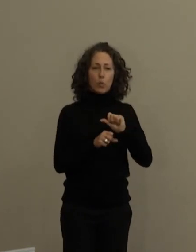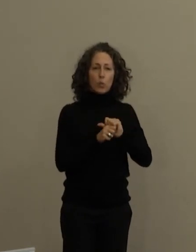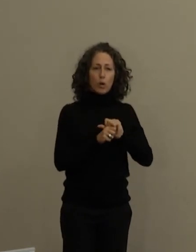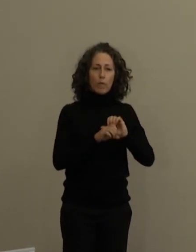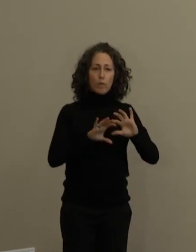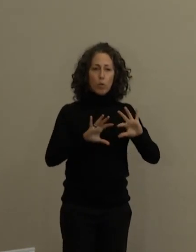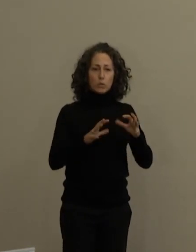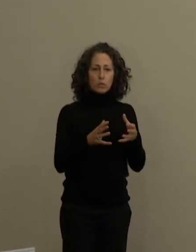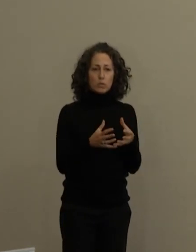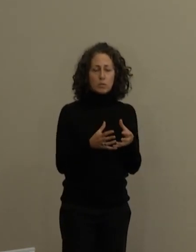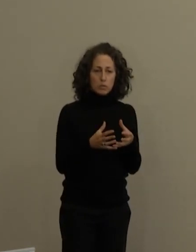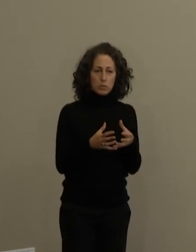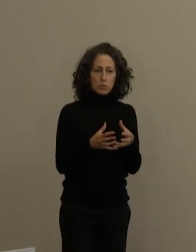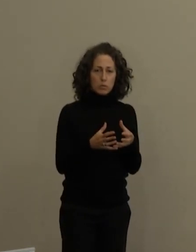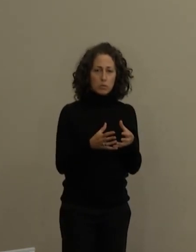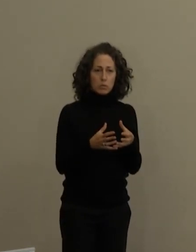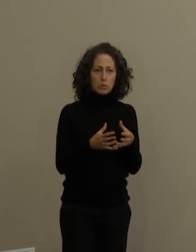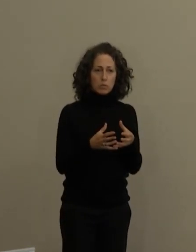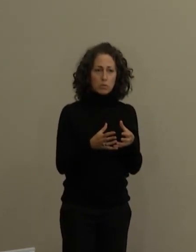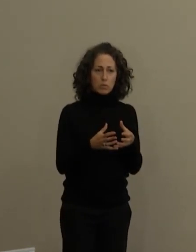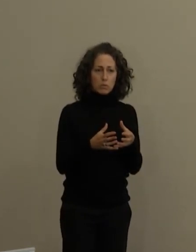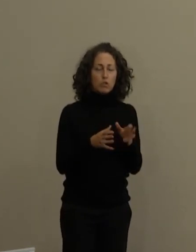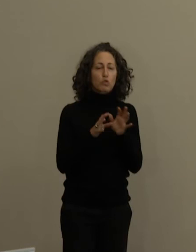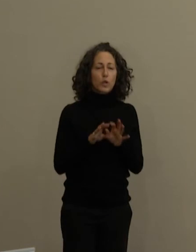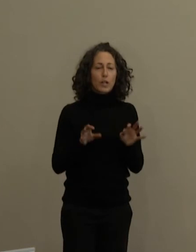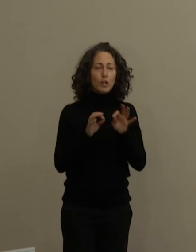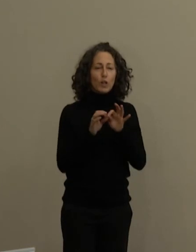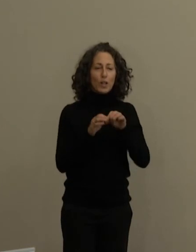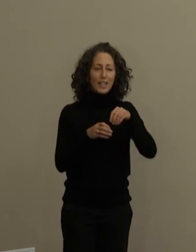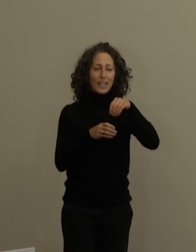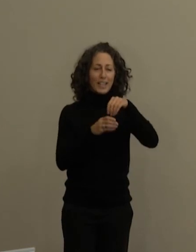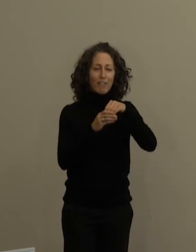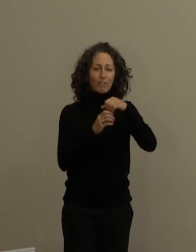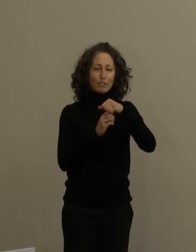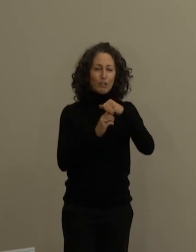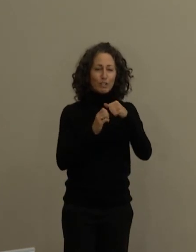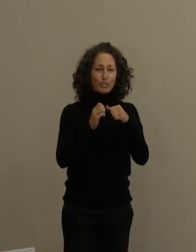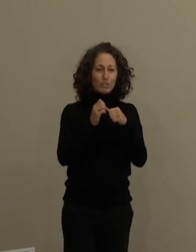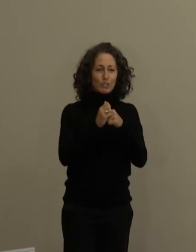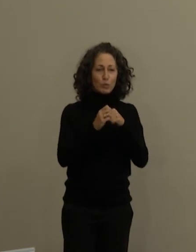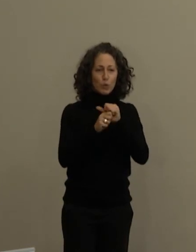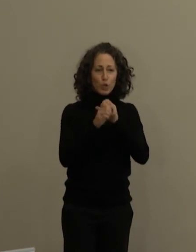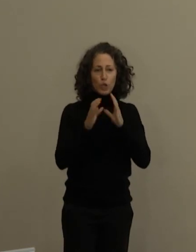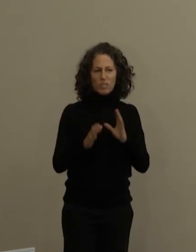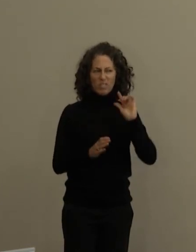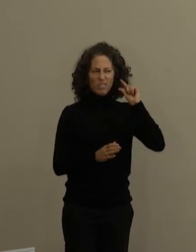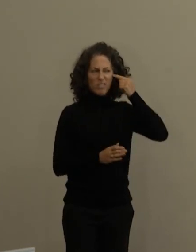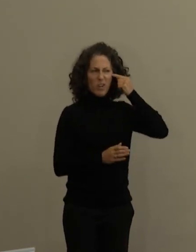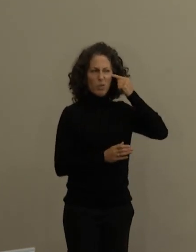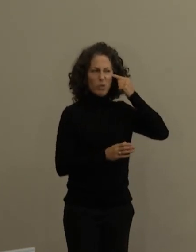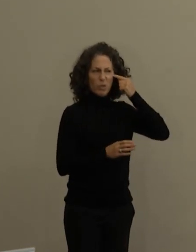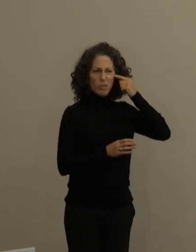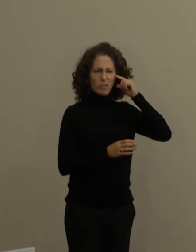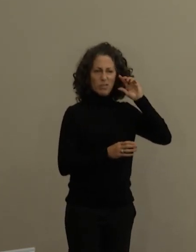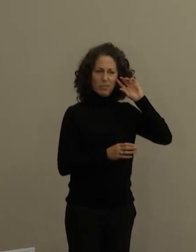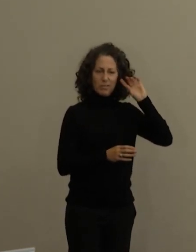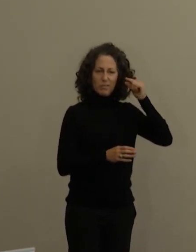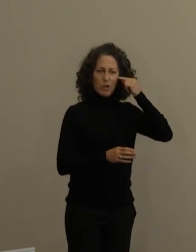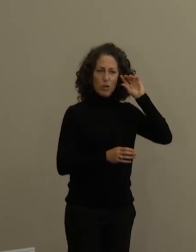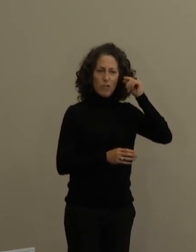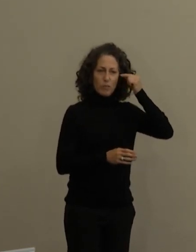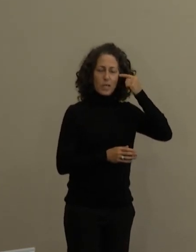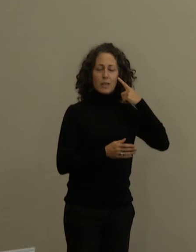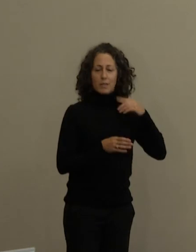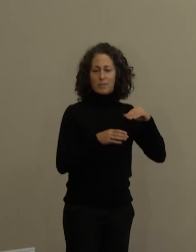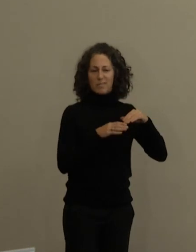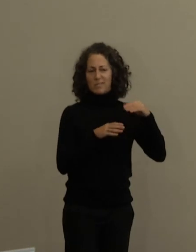or critical infrastructure workers, as the federal government is calling them now. And they will also be tiered and prioritized